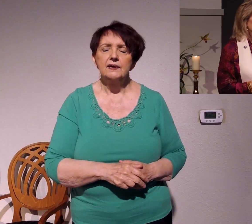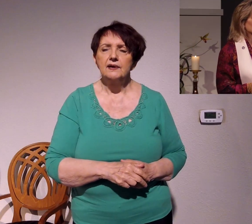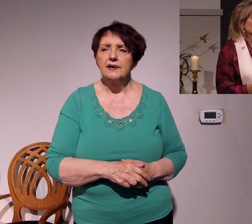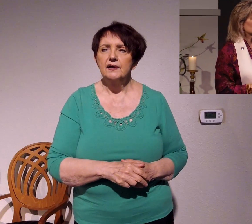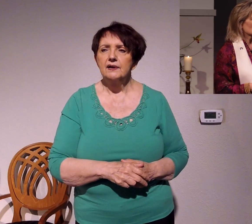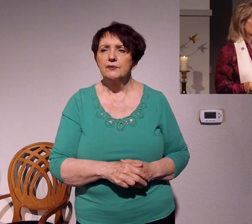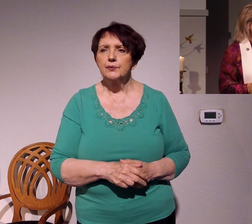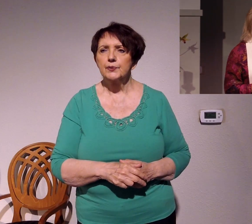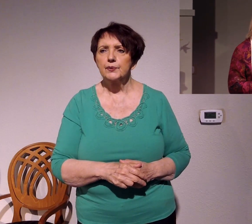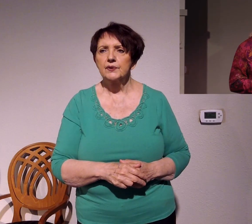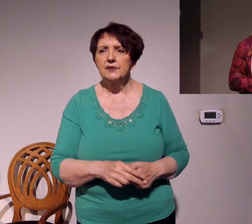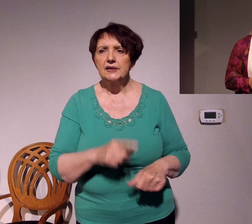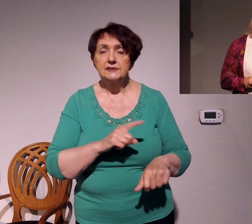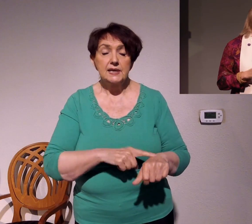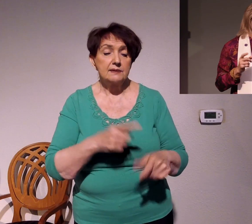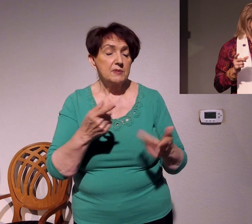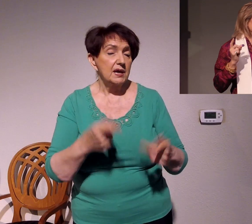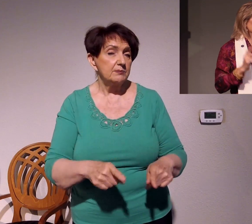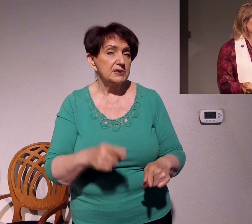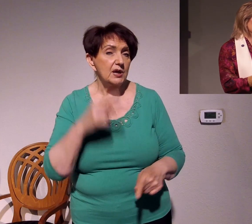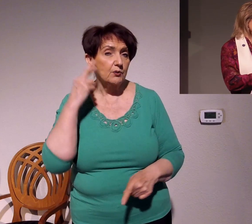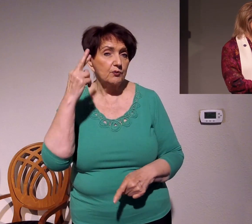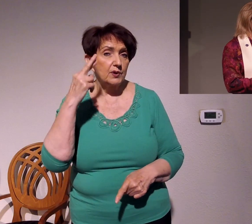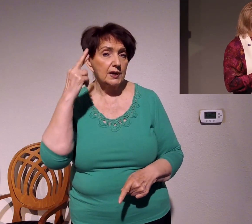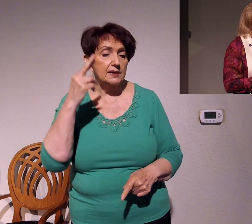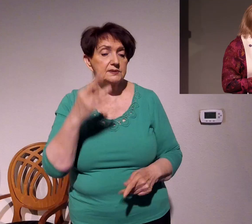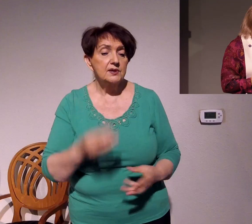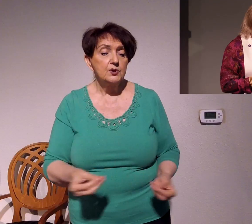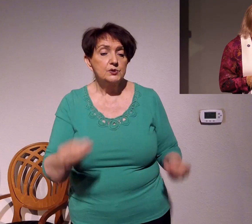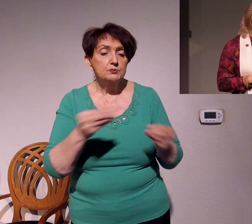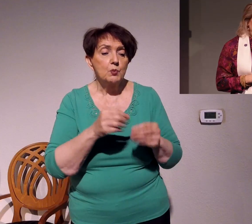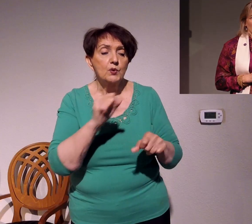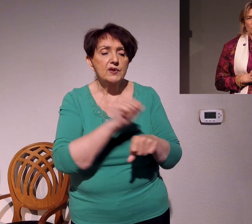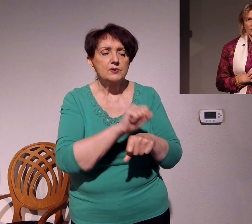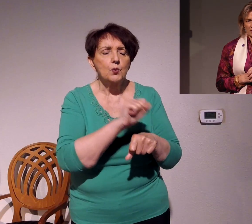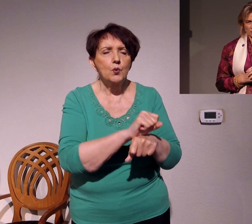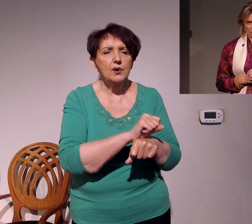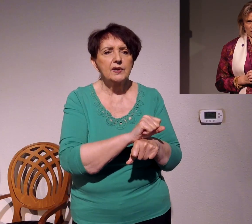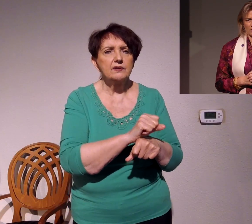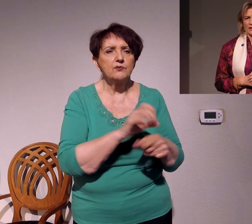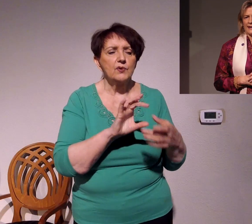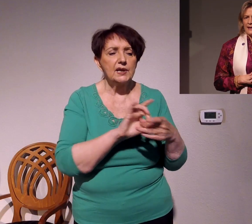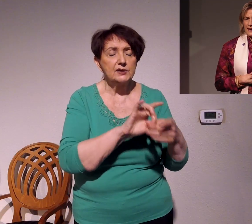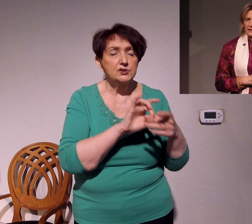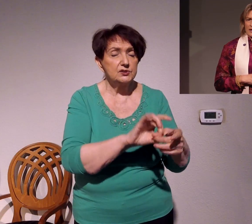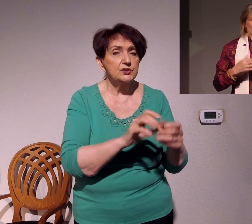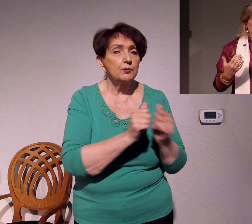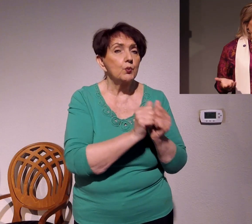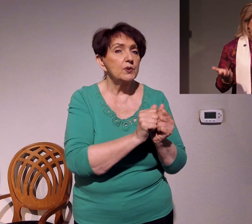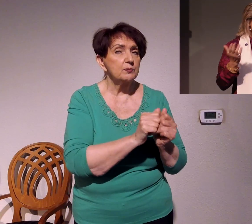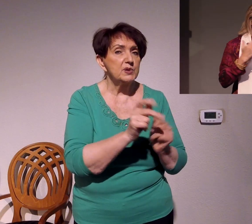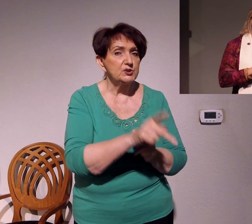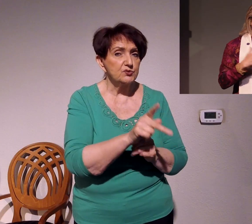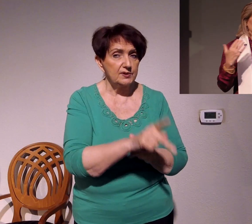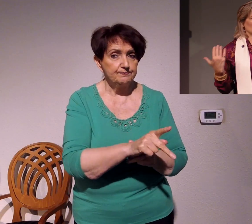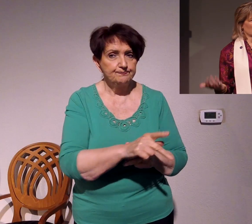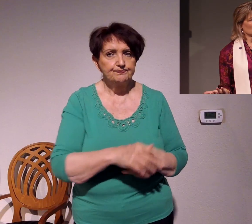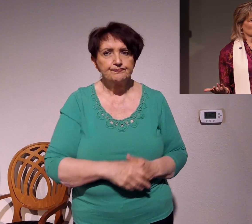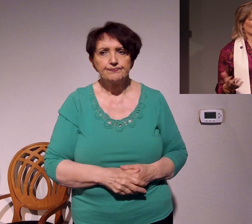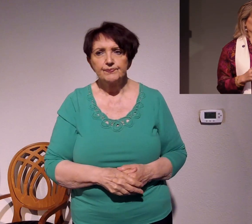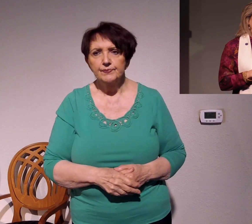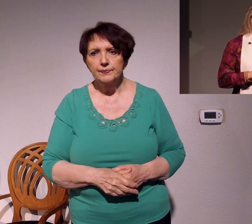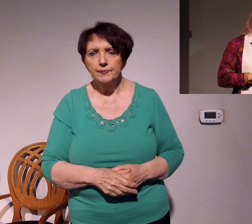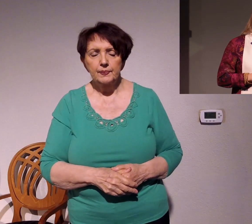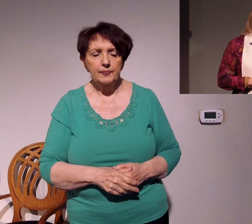yada, there came a time where I realized there was more than a working relationship with Petra. And I shared that. She said,